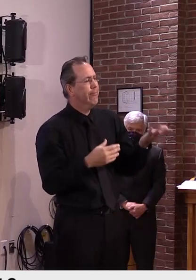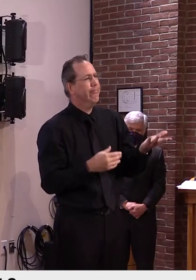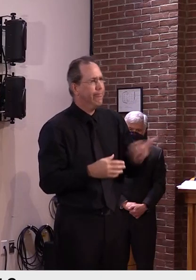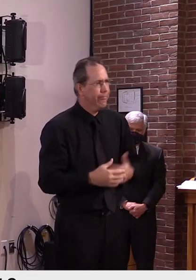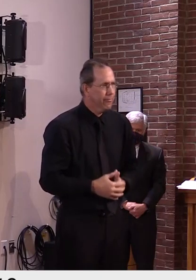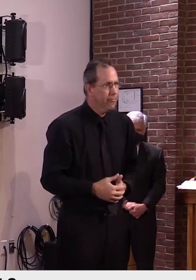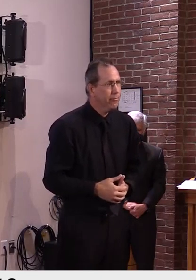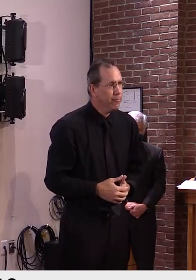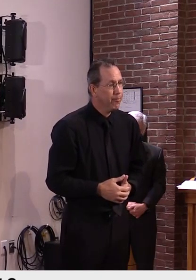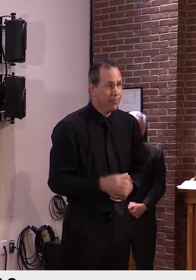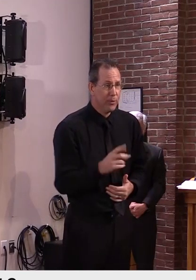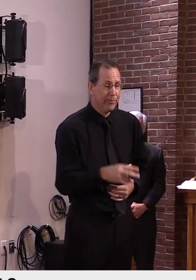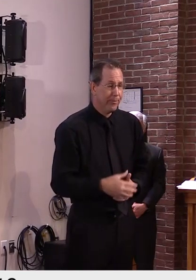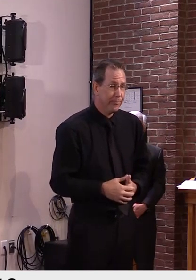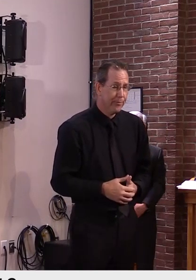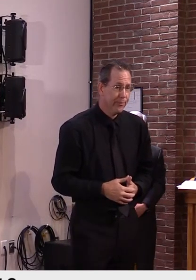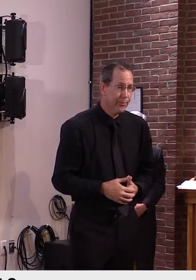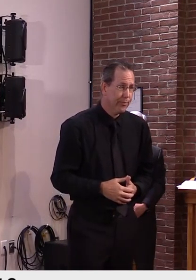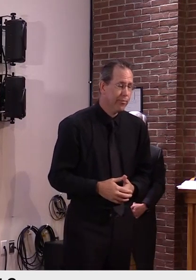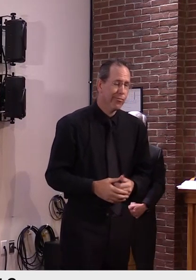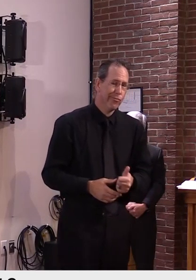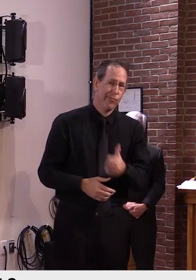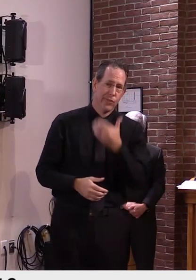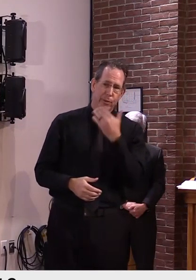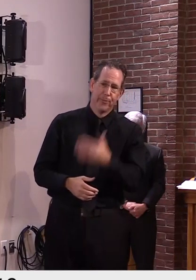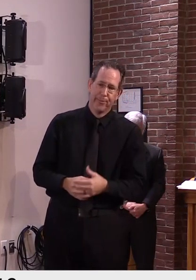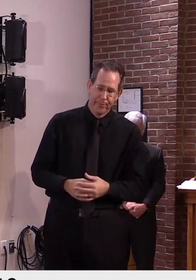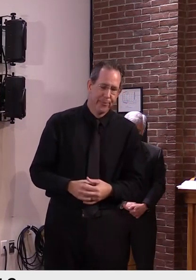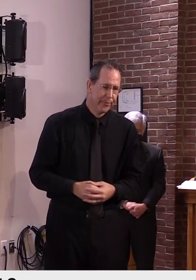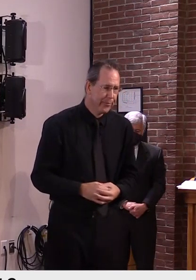Thank you. Aaron, BT Digger.